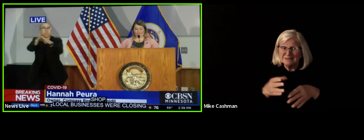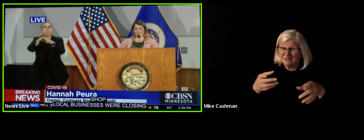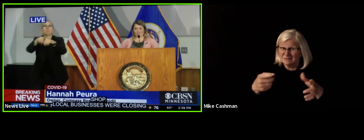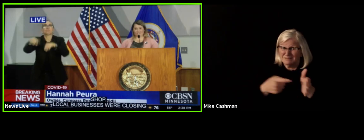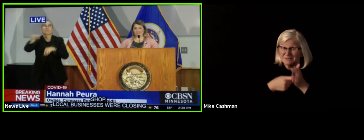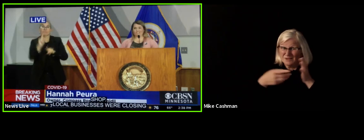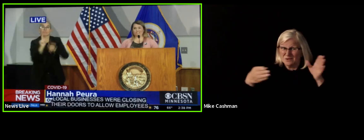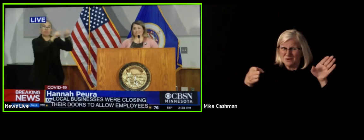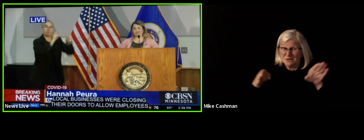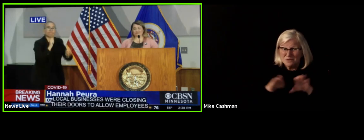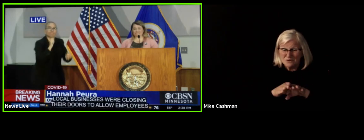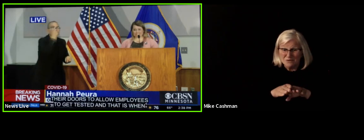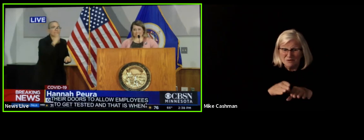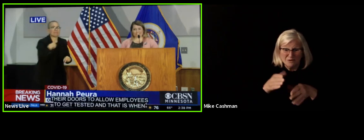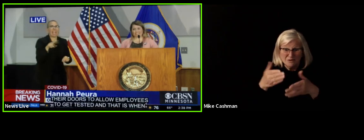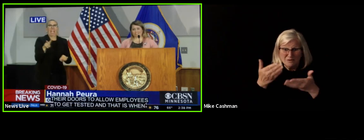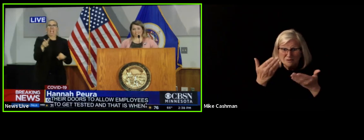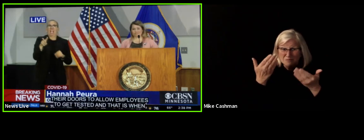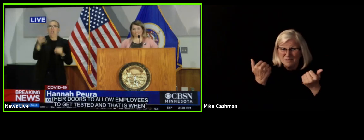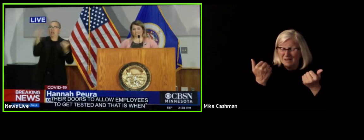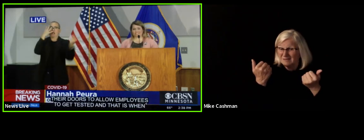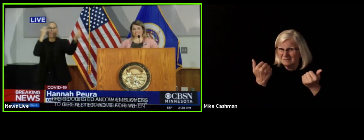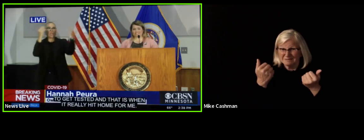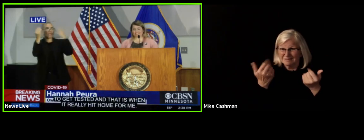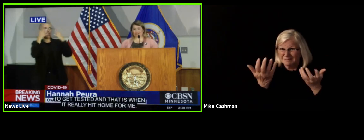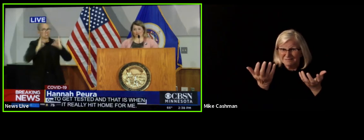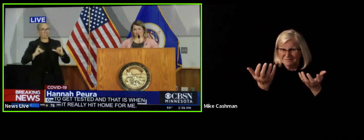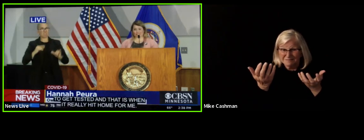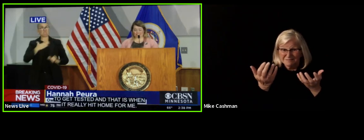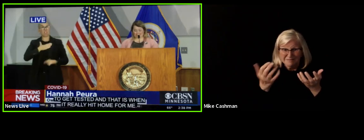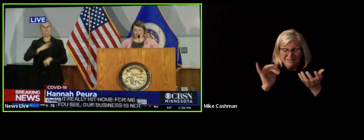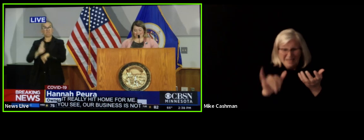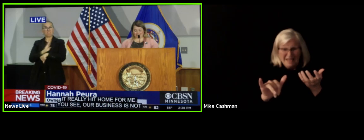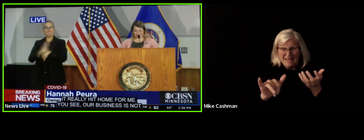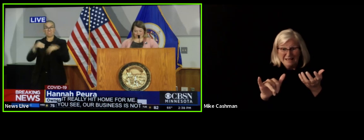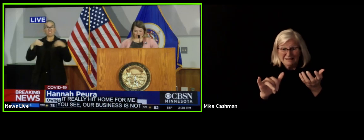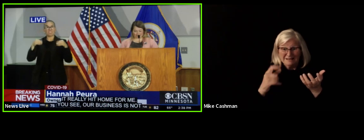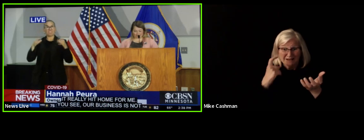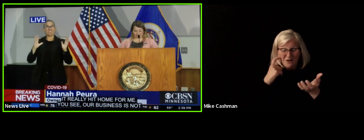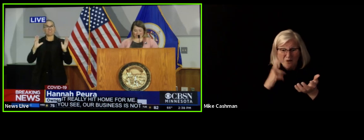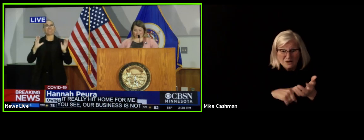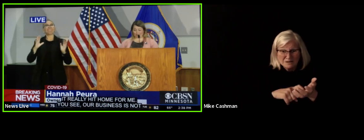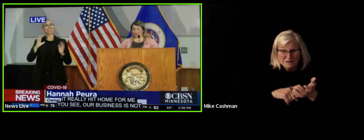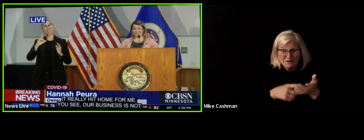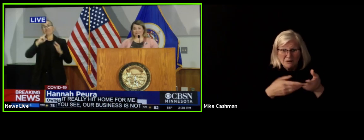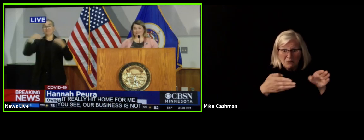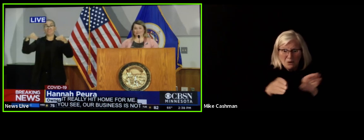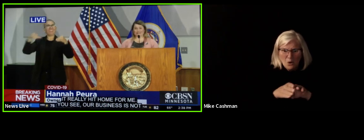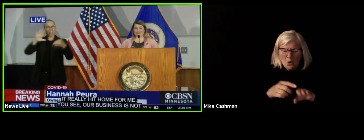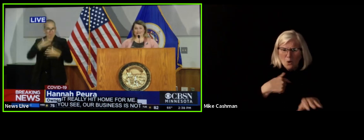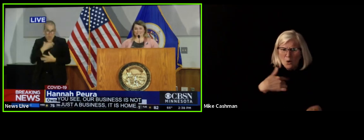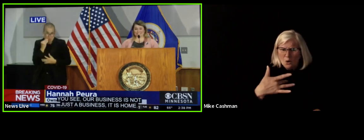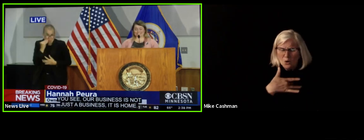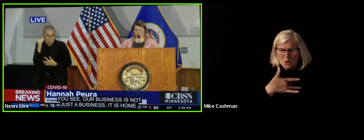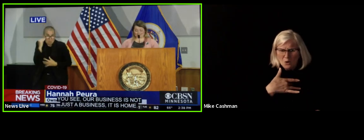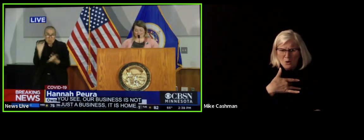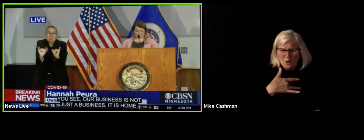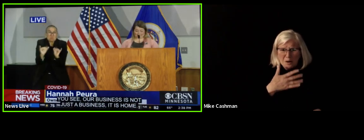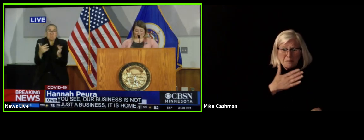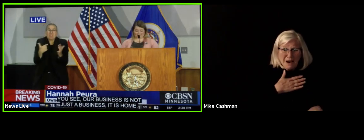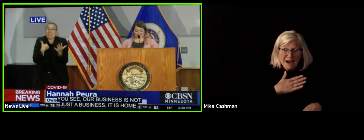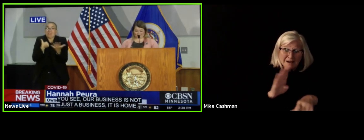me. You see, our business isn't just a business, it's home. If you don't count sleeping, I probably spend more hours inside